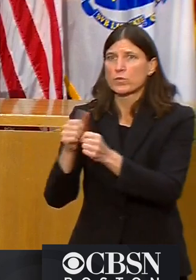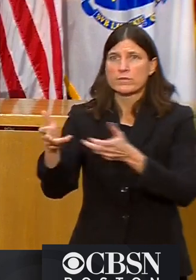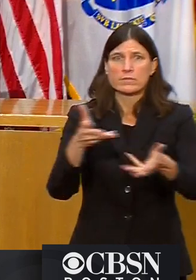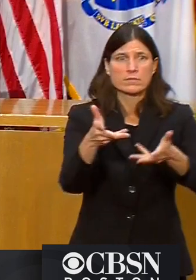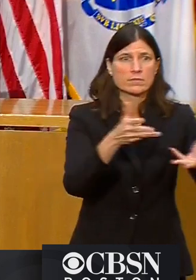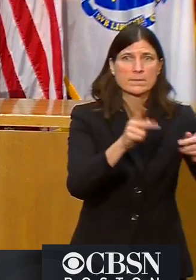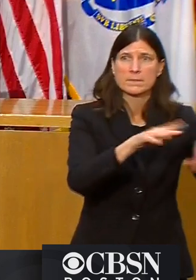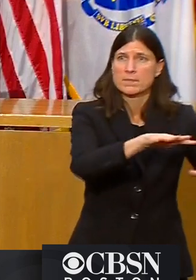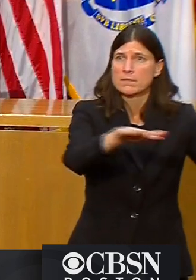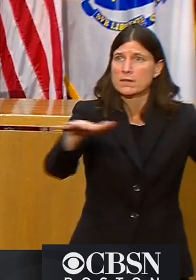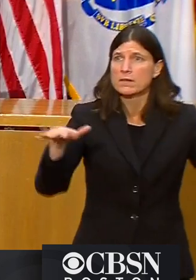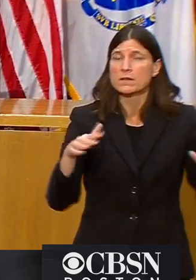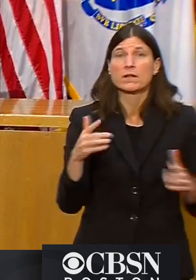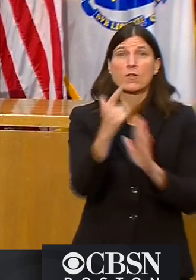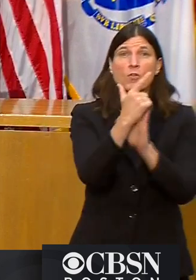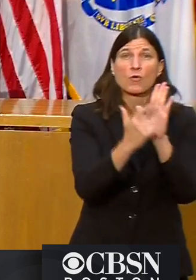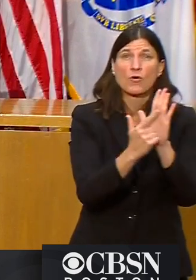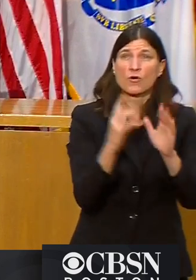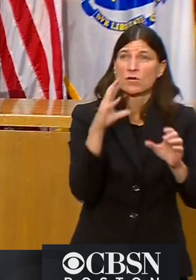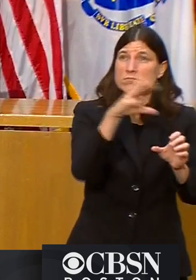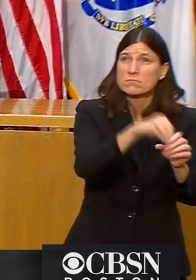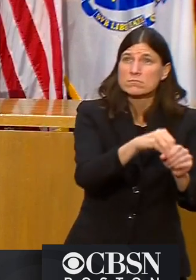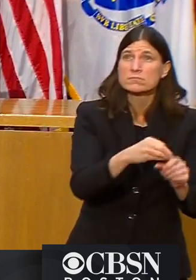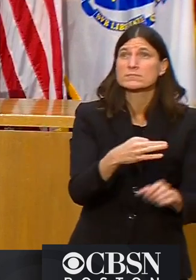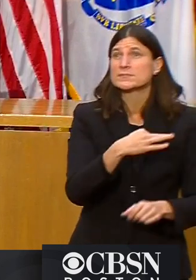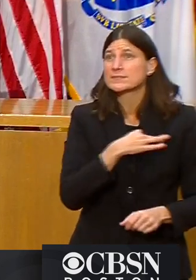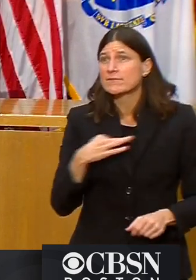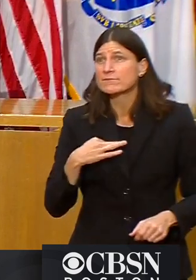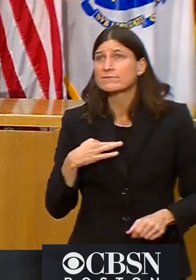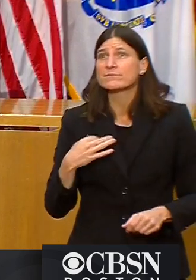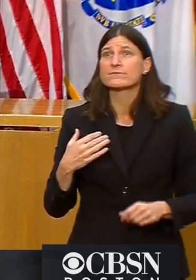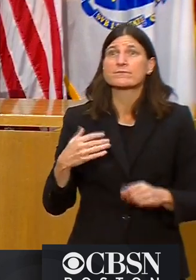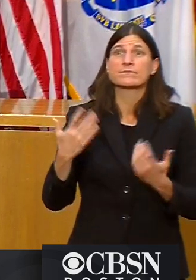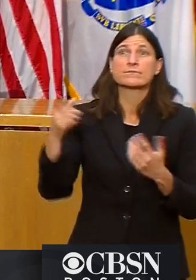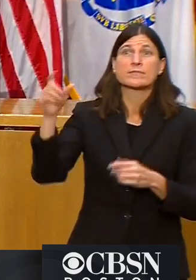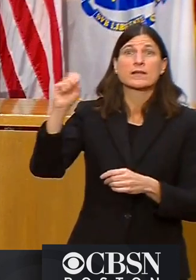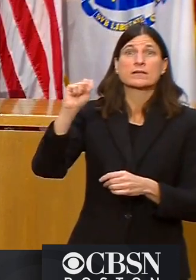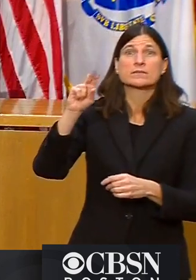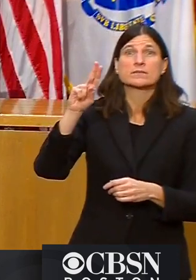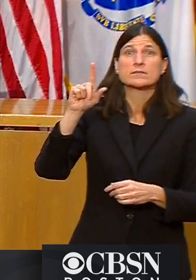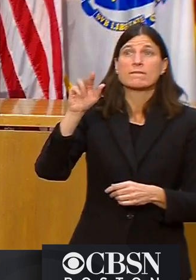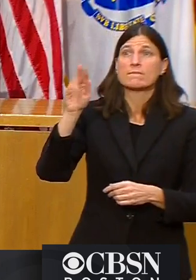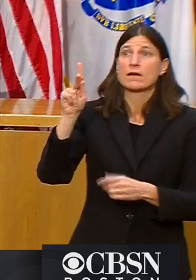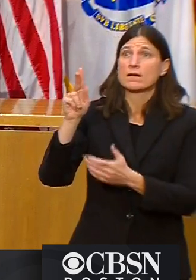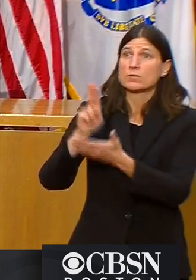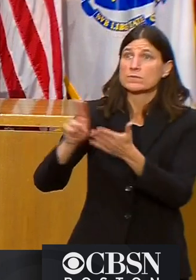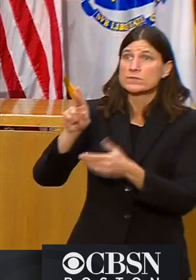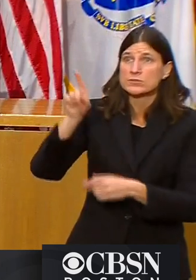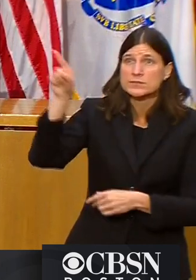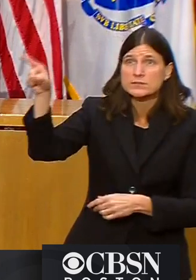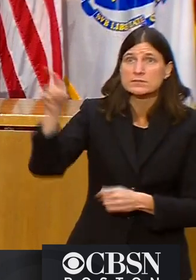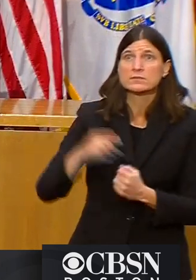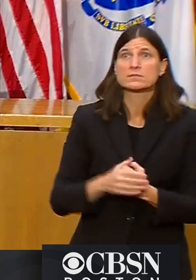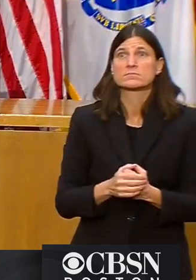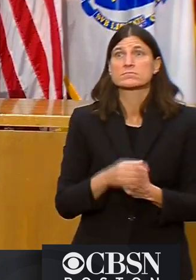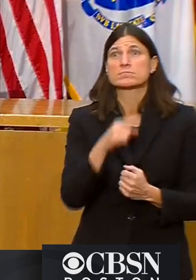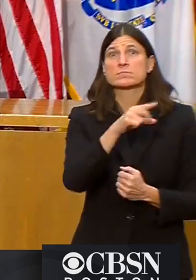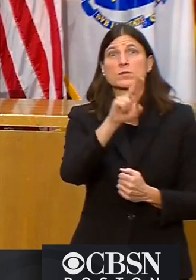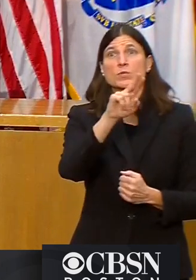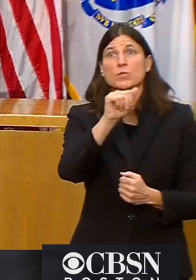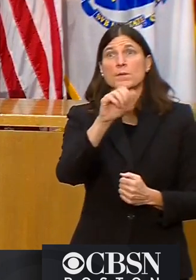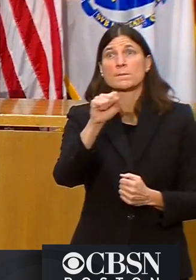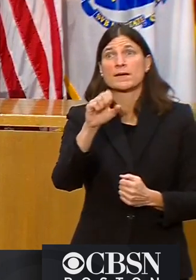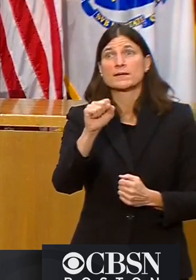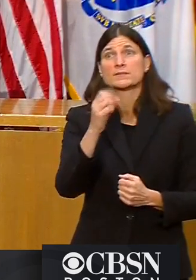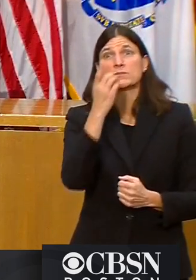staff and the colleagues at Suffolk University Law School and UMass Dartmouth Law School, and certainly some of the best